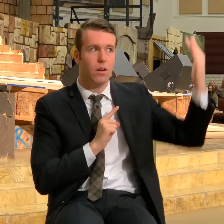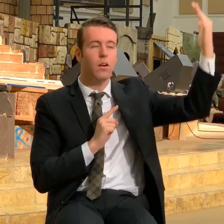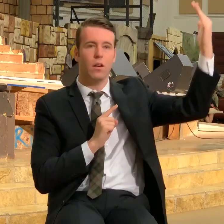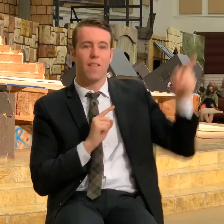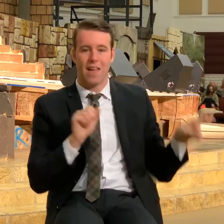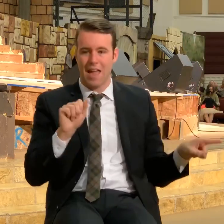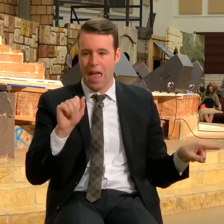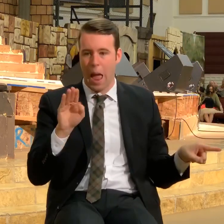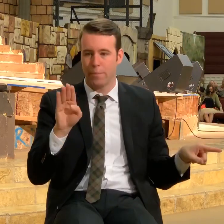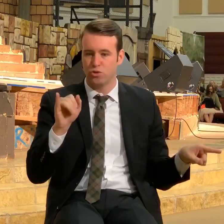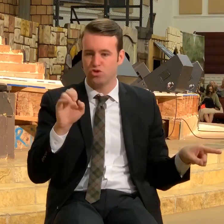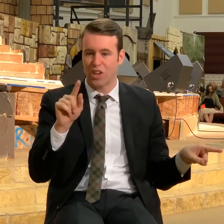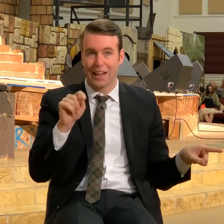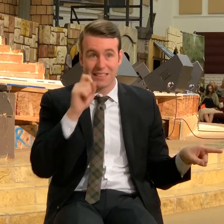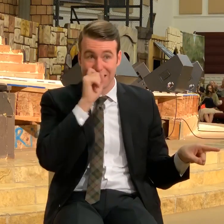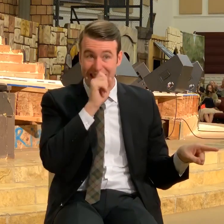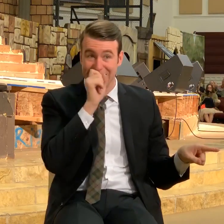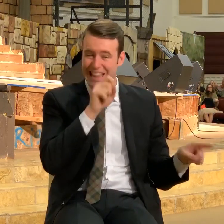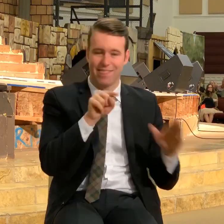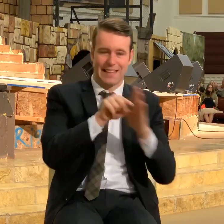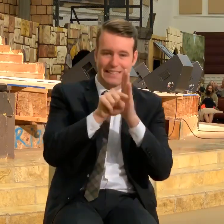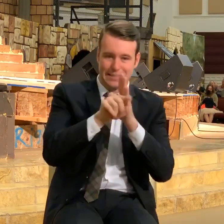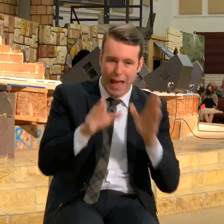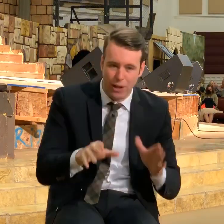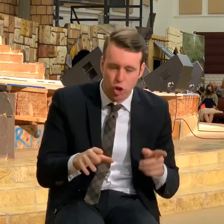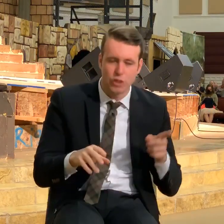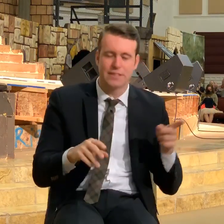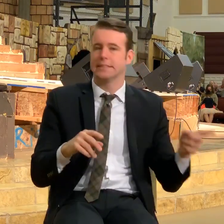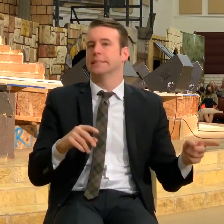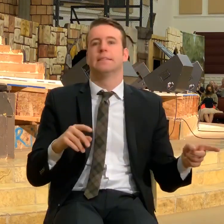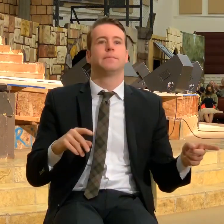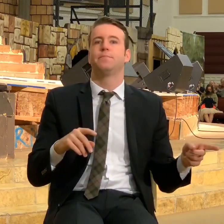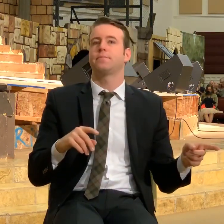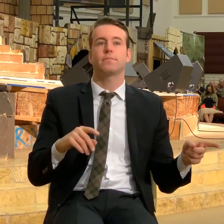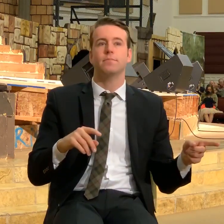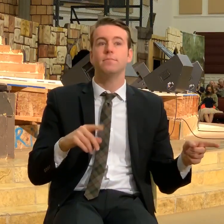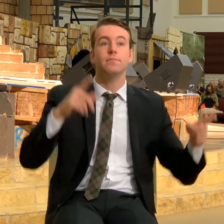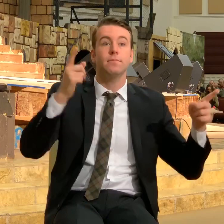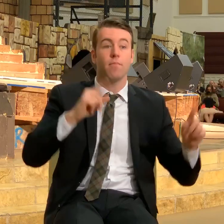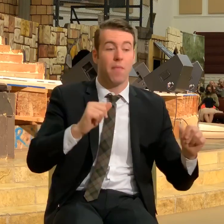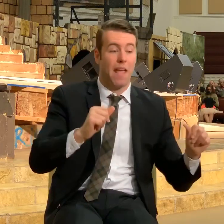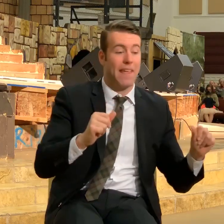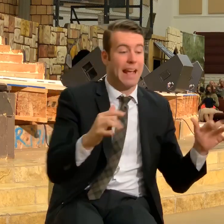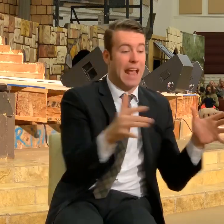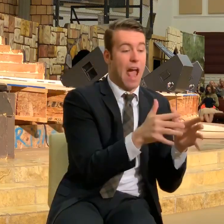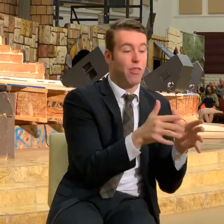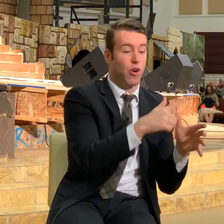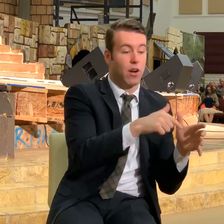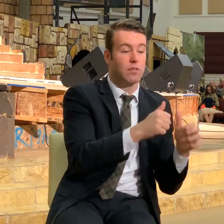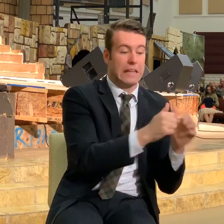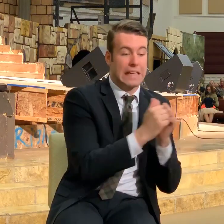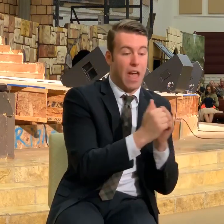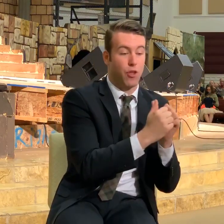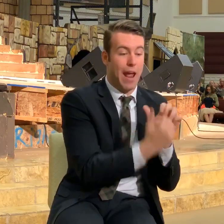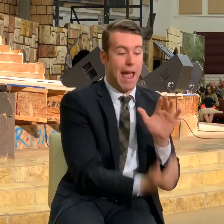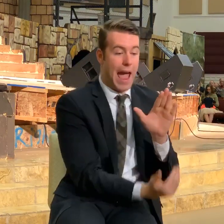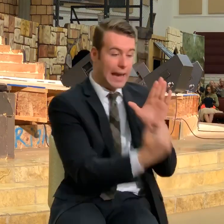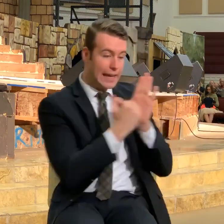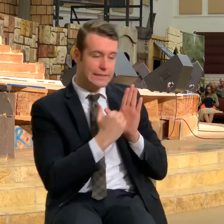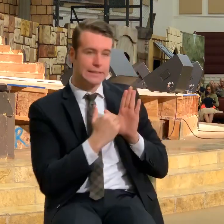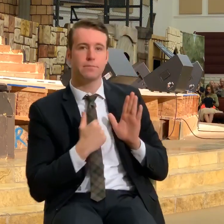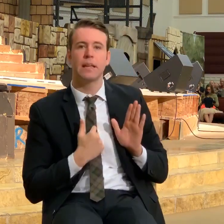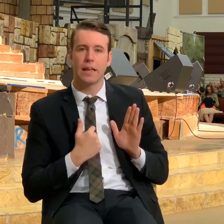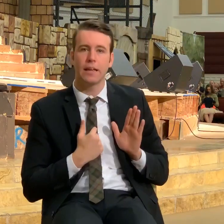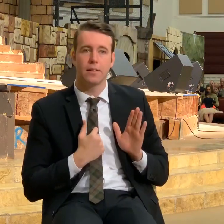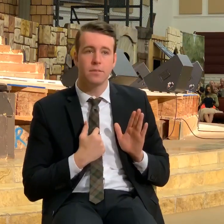abjects, the smiters, they were gathering themselves together against me. You